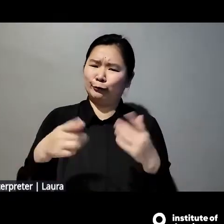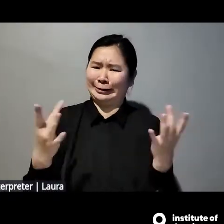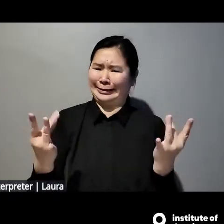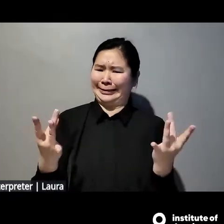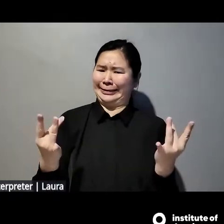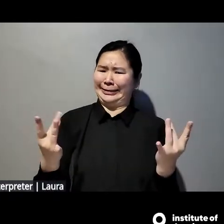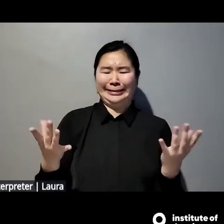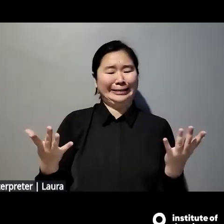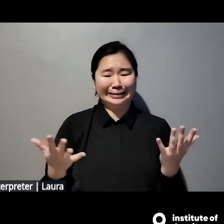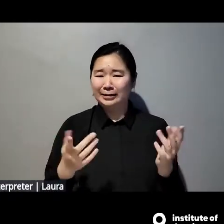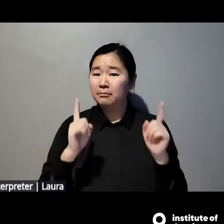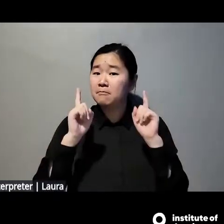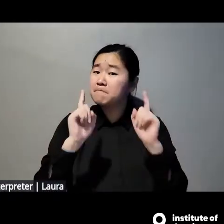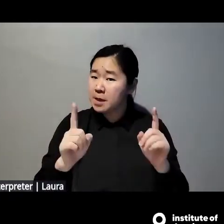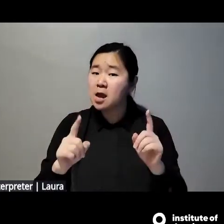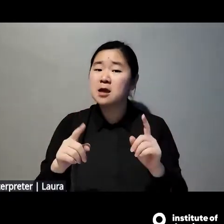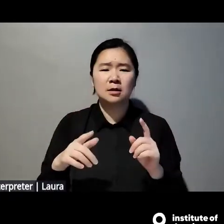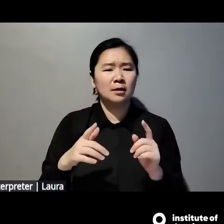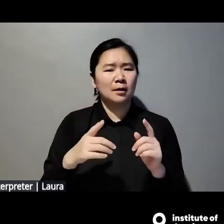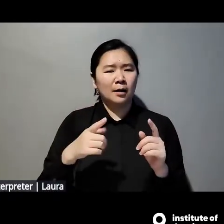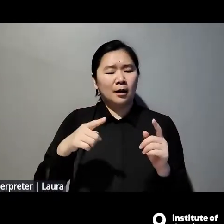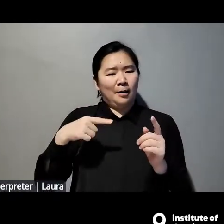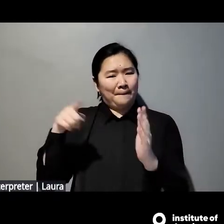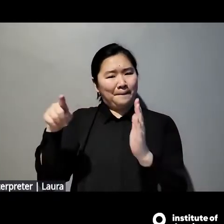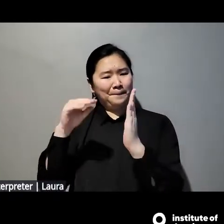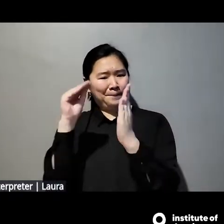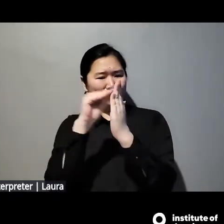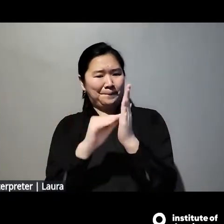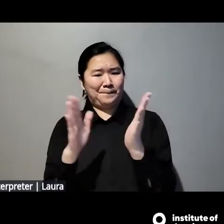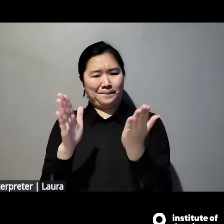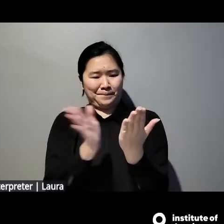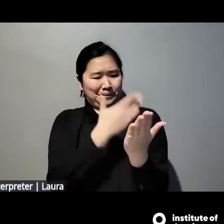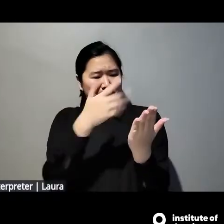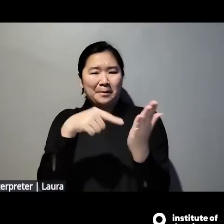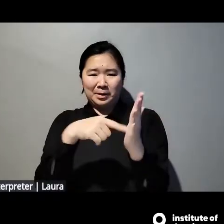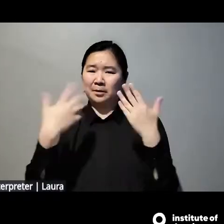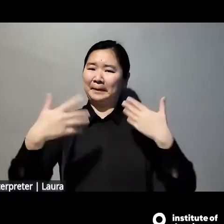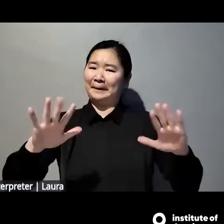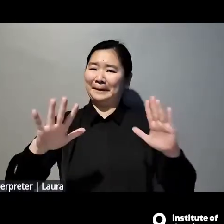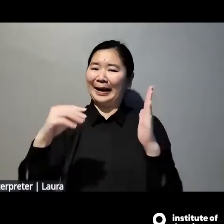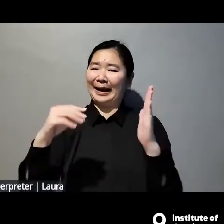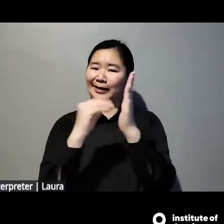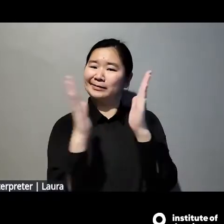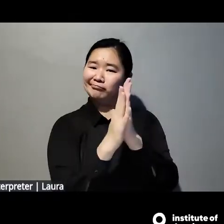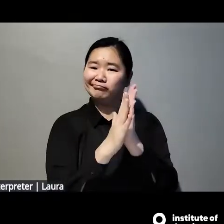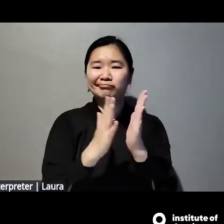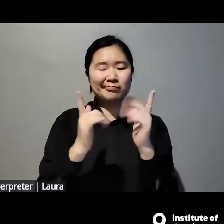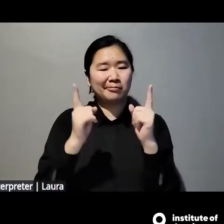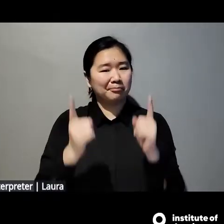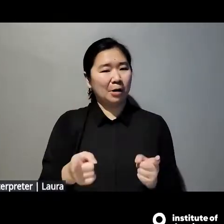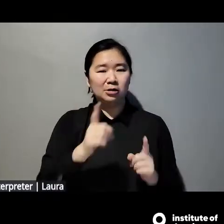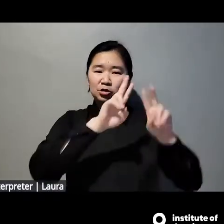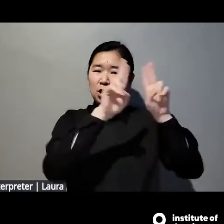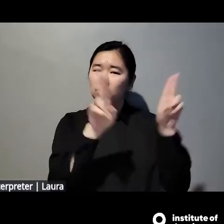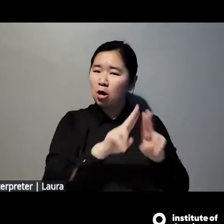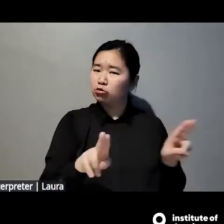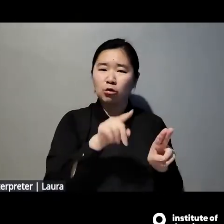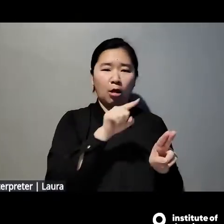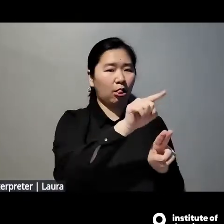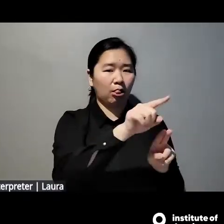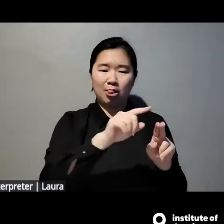its impacts so they can secure future funding as well as be able